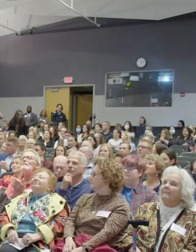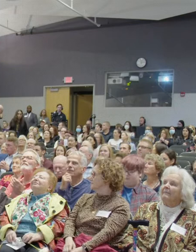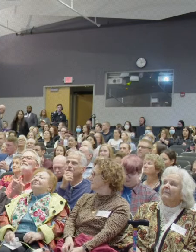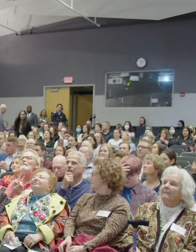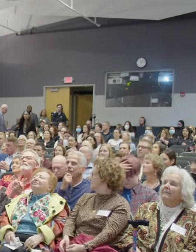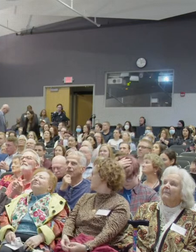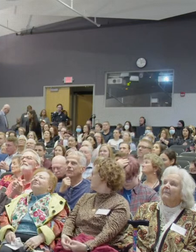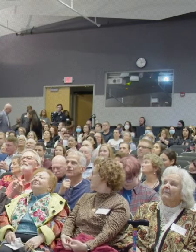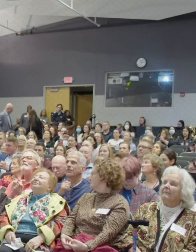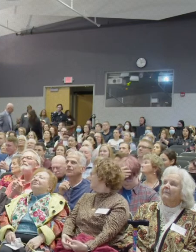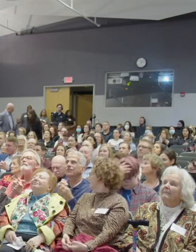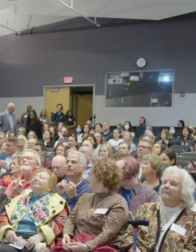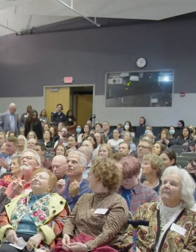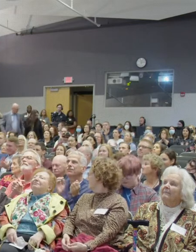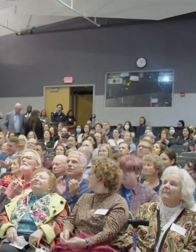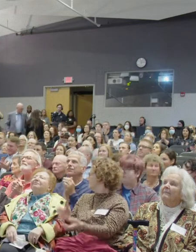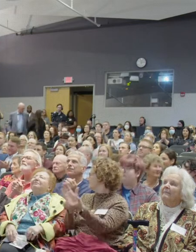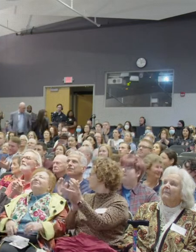Wally Meyer.